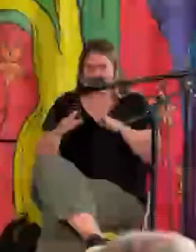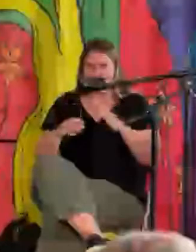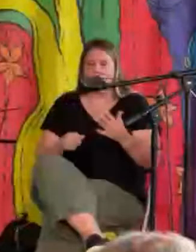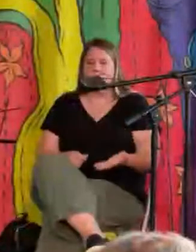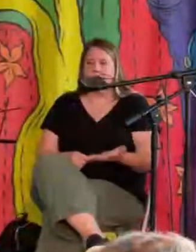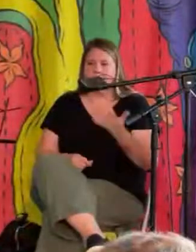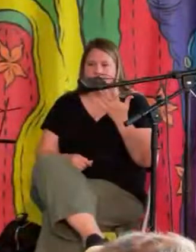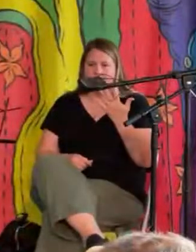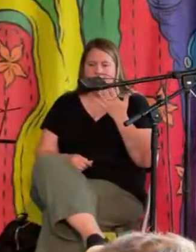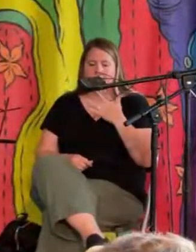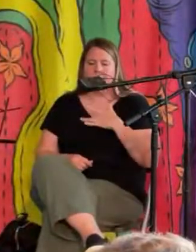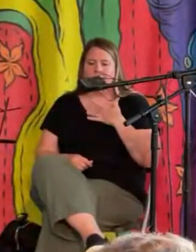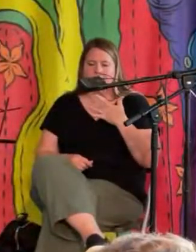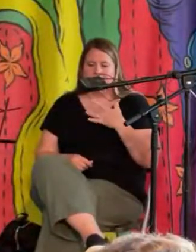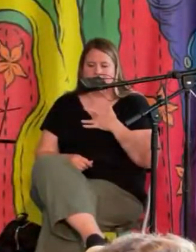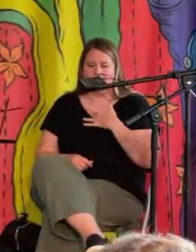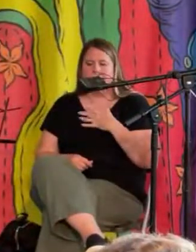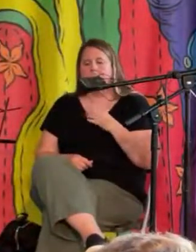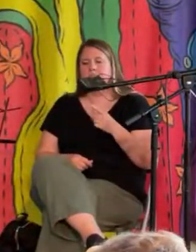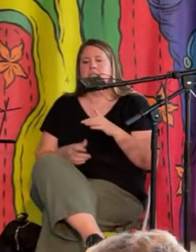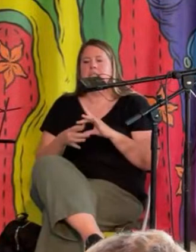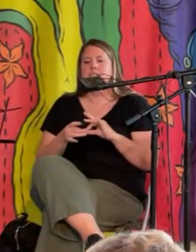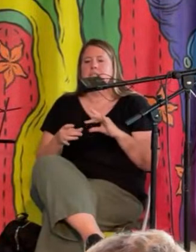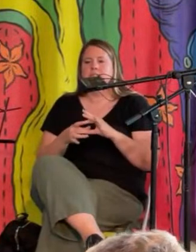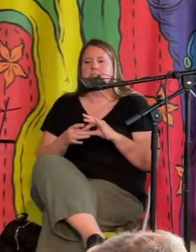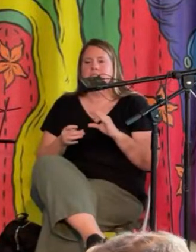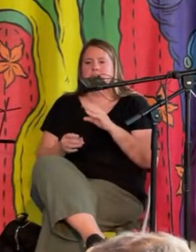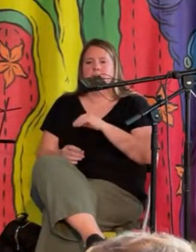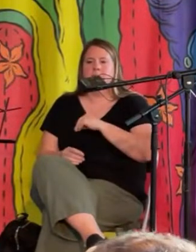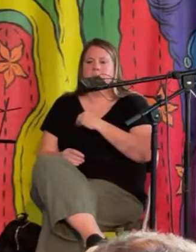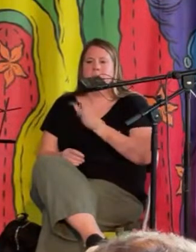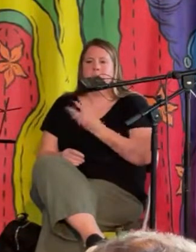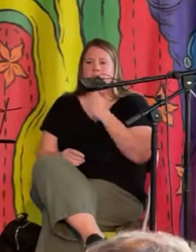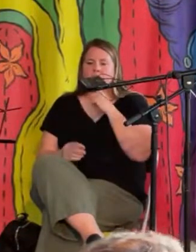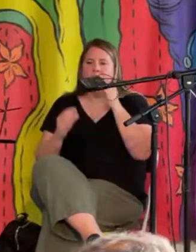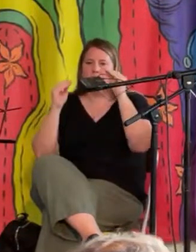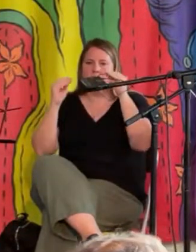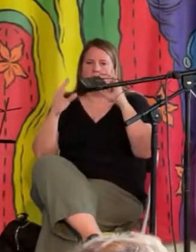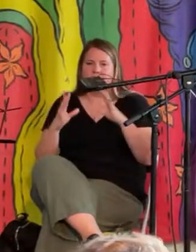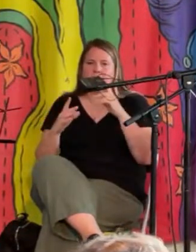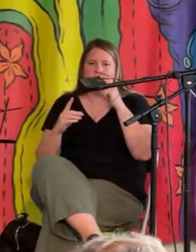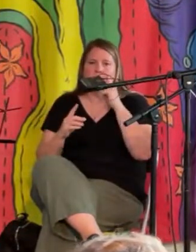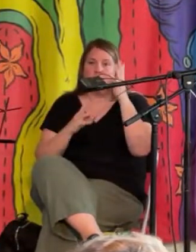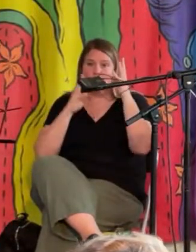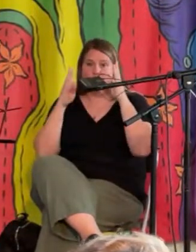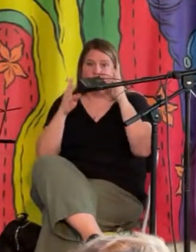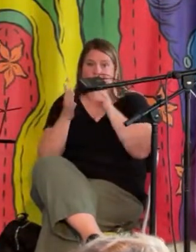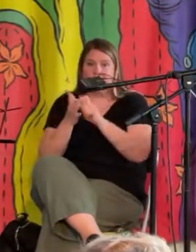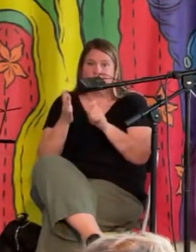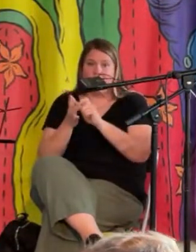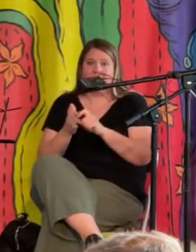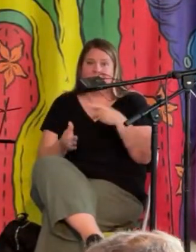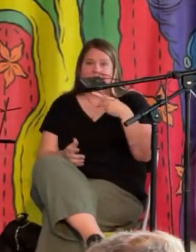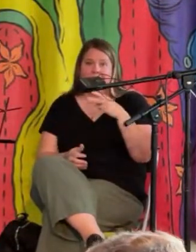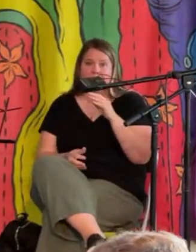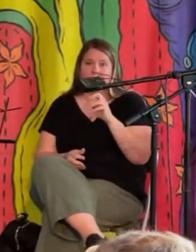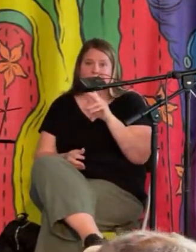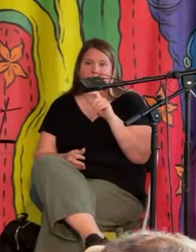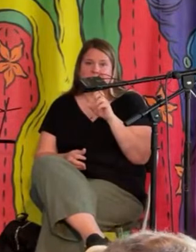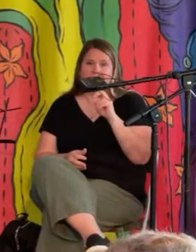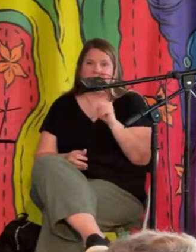senses. He didn't say poet is a professor of creative writing at Princeton University.